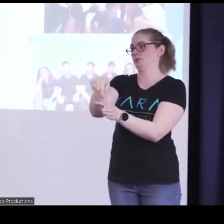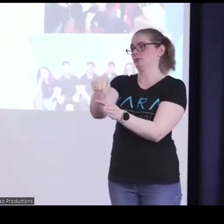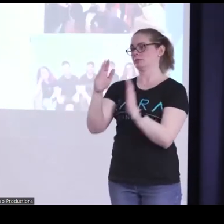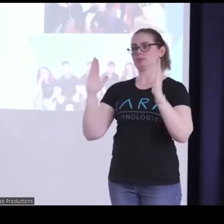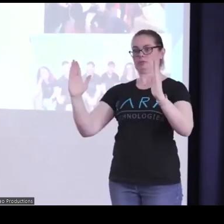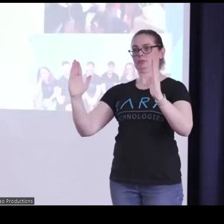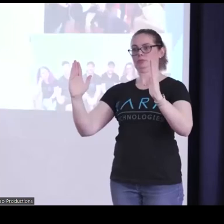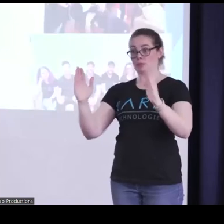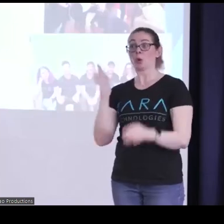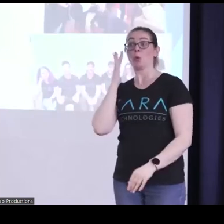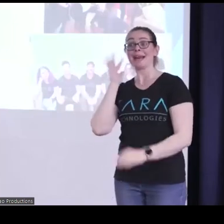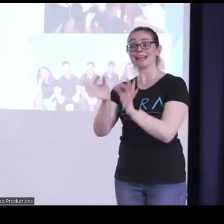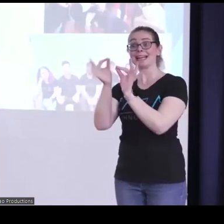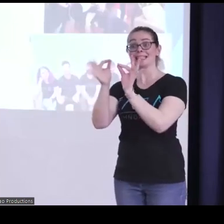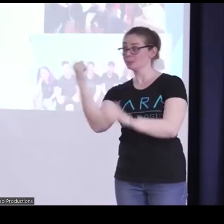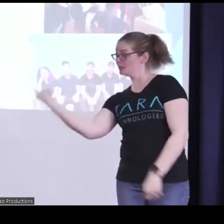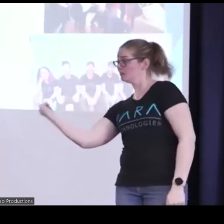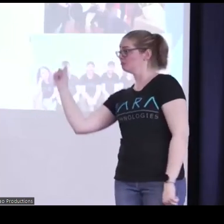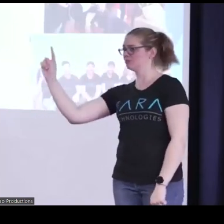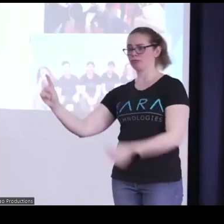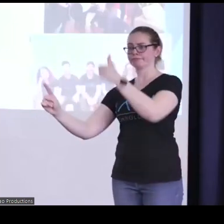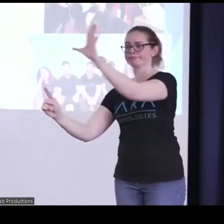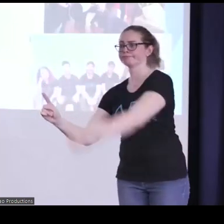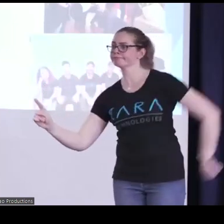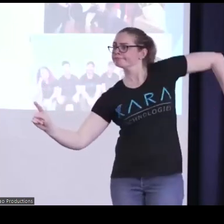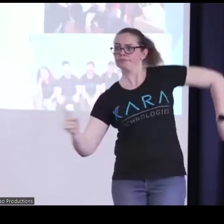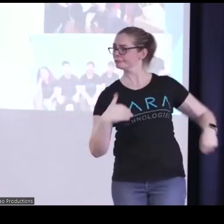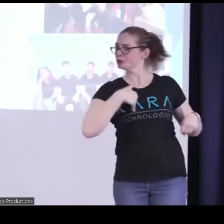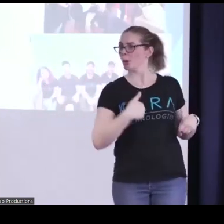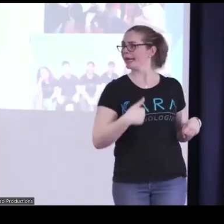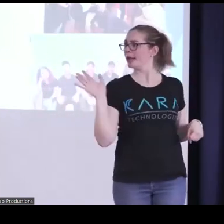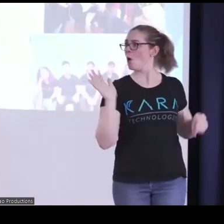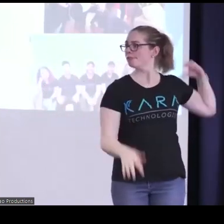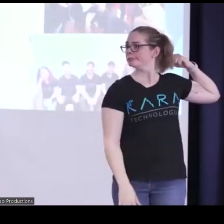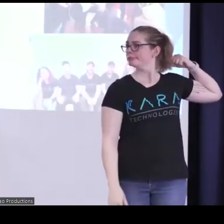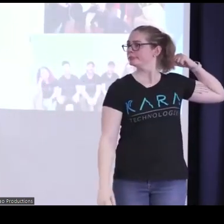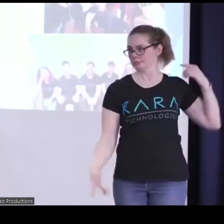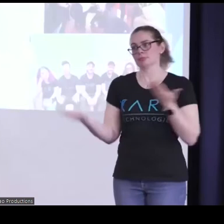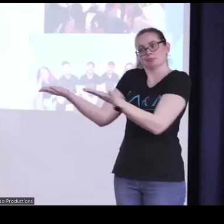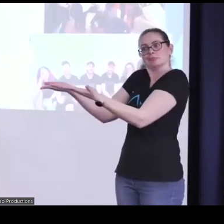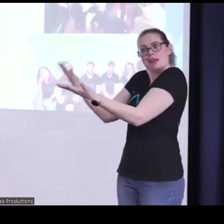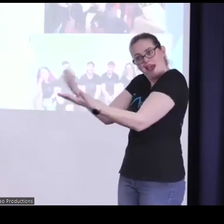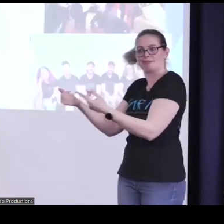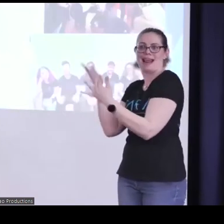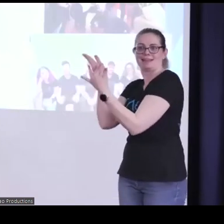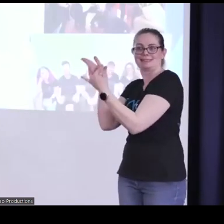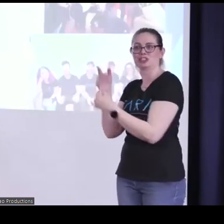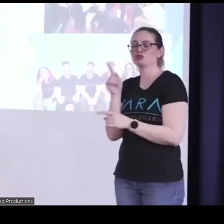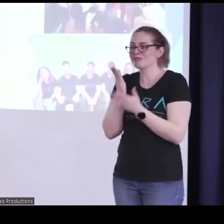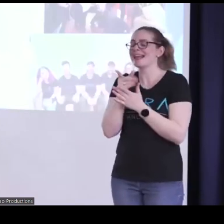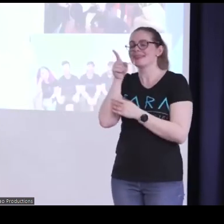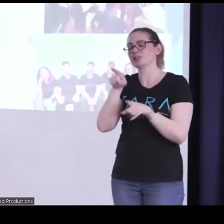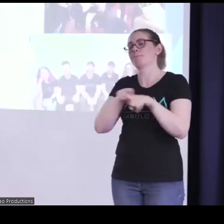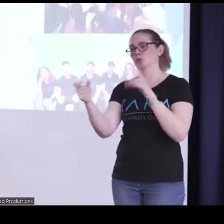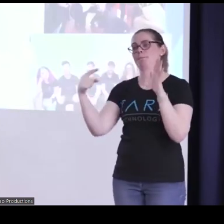that's what we're focusing on, just that gap. So once an interpreter arrives, then the avatar is not needed anymore because the